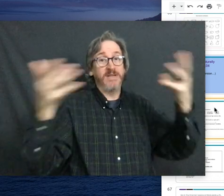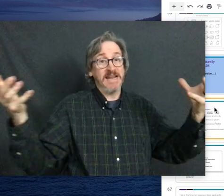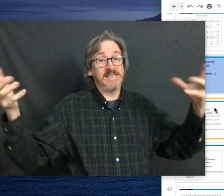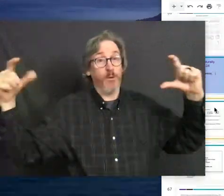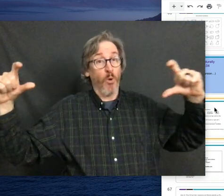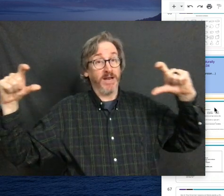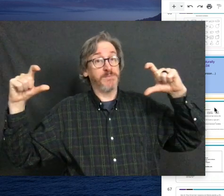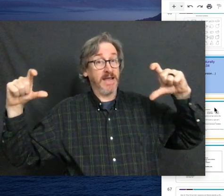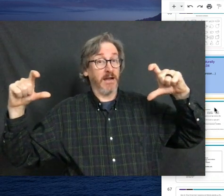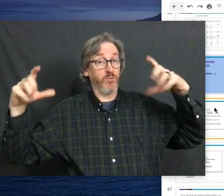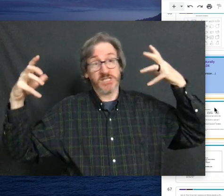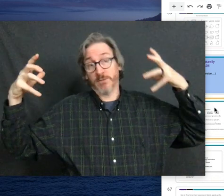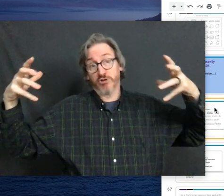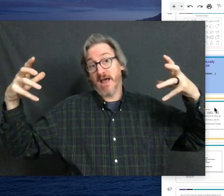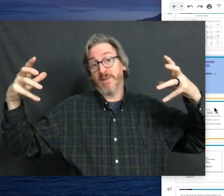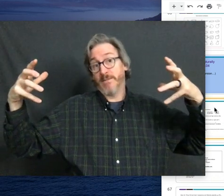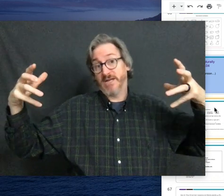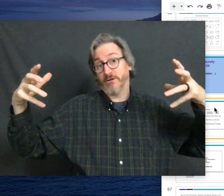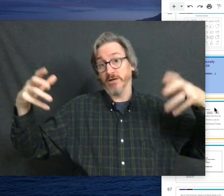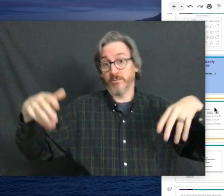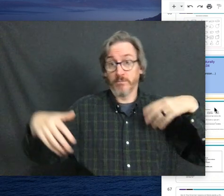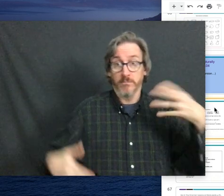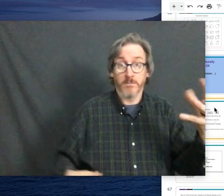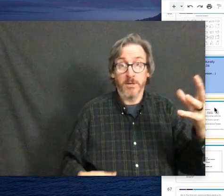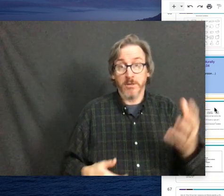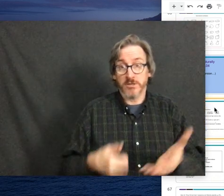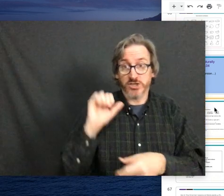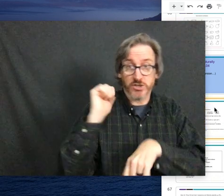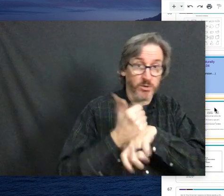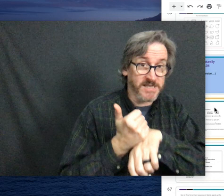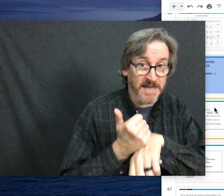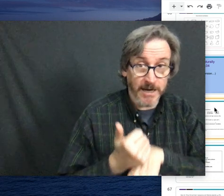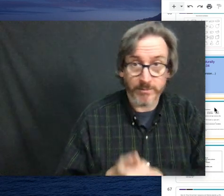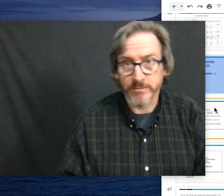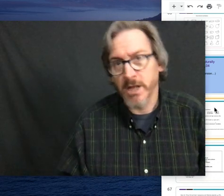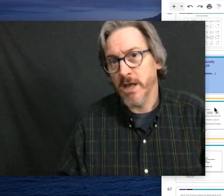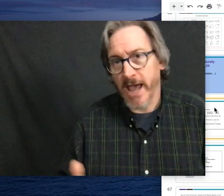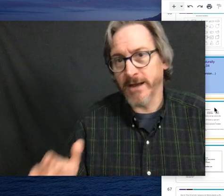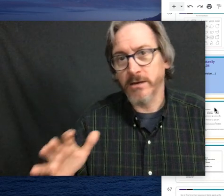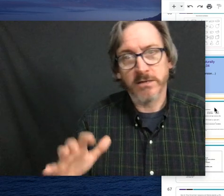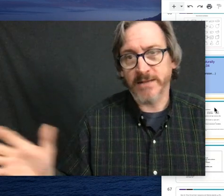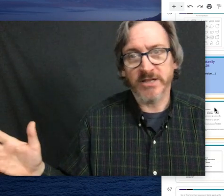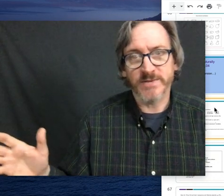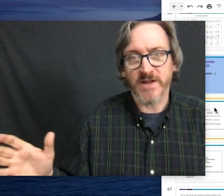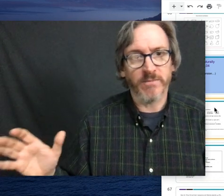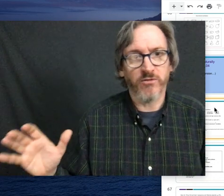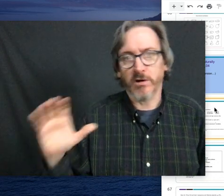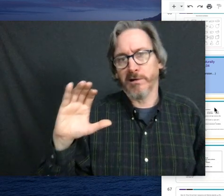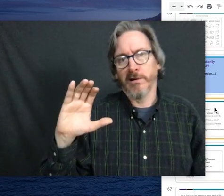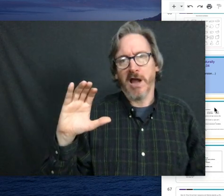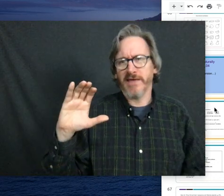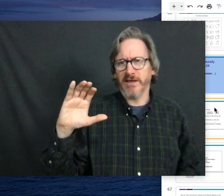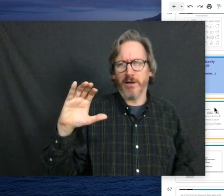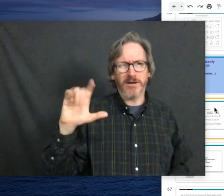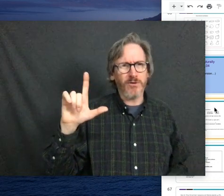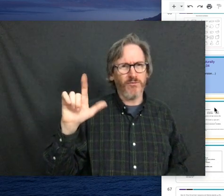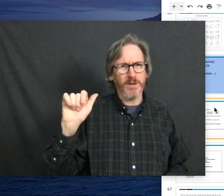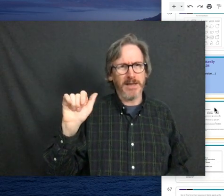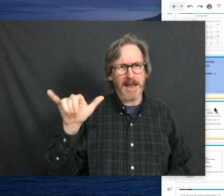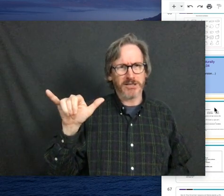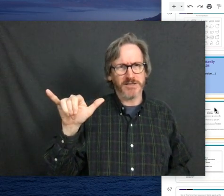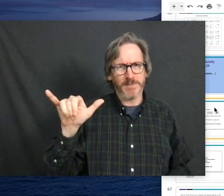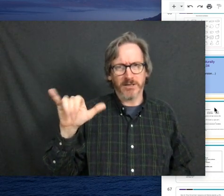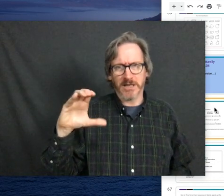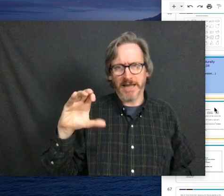that you would then say what it's made of, what's the predominant material, just to sort of set it up. And same things we've done before. I don't know if